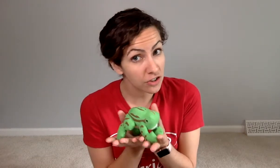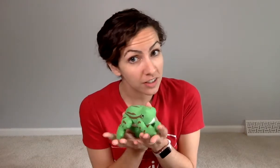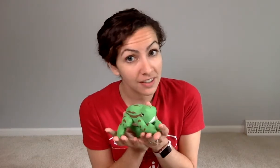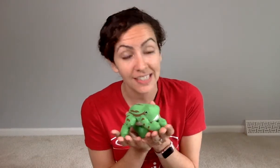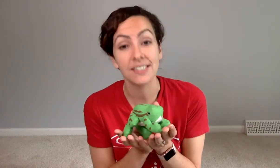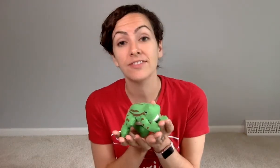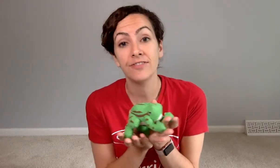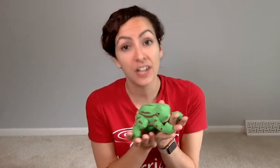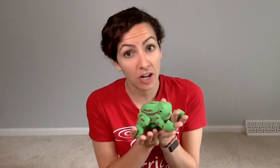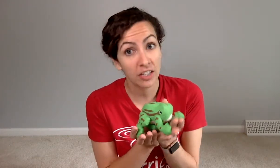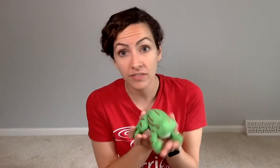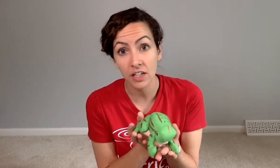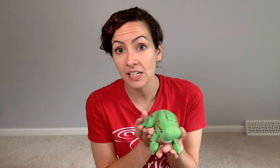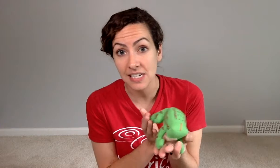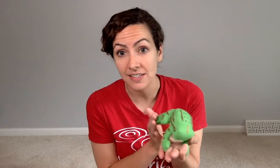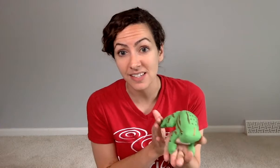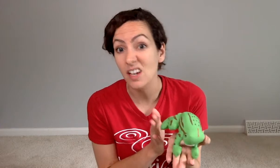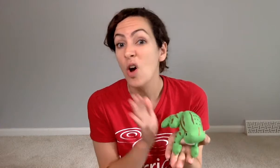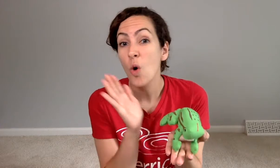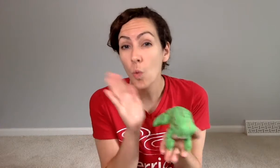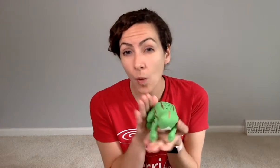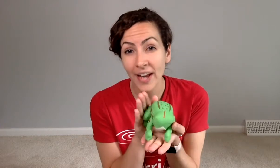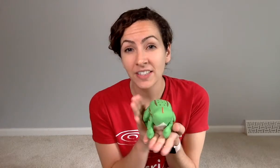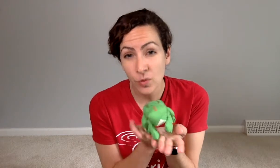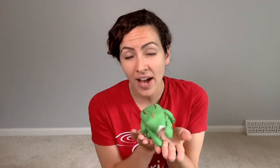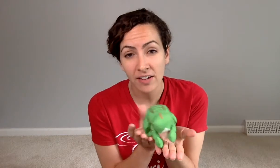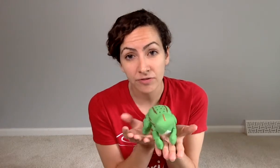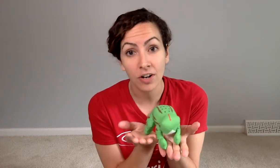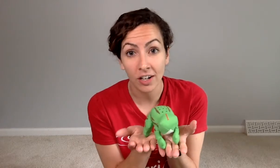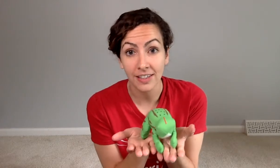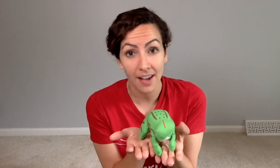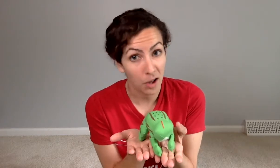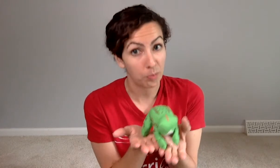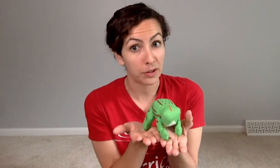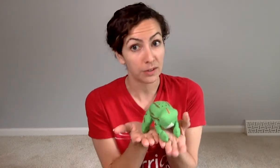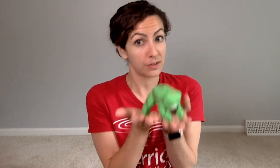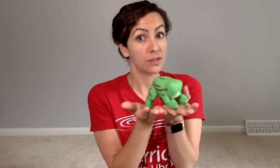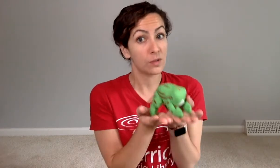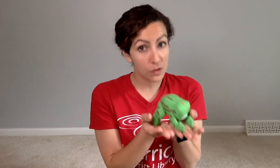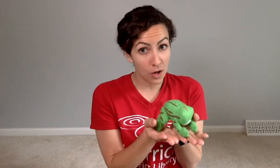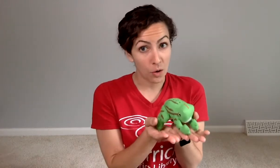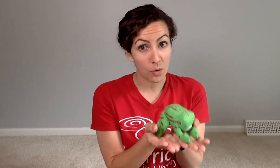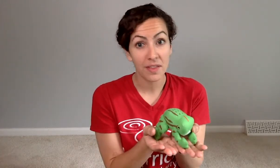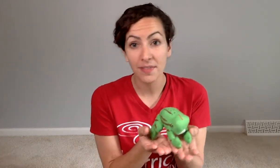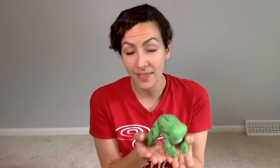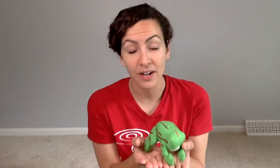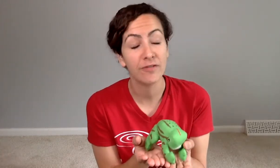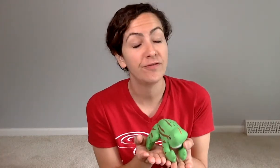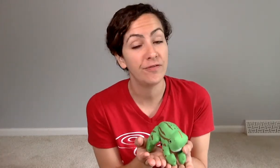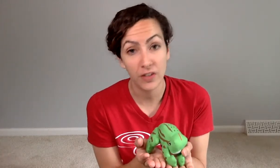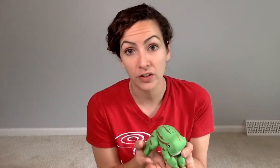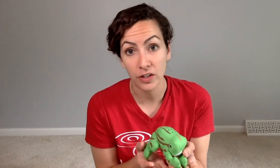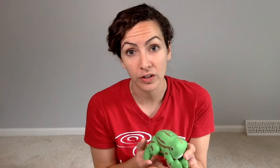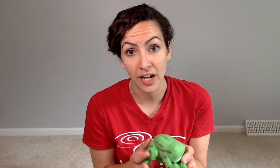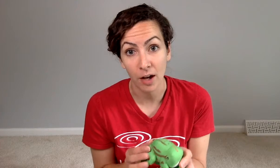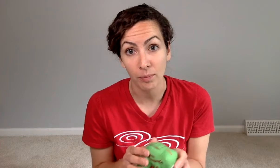subtraction is very, very easy when you have froggy helpers, so they're very good at helping